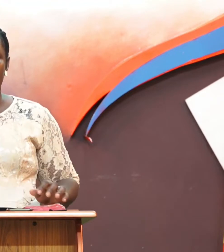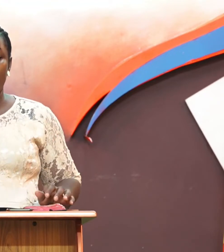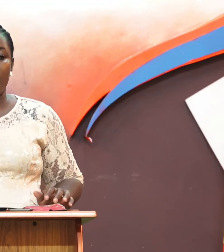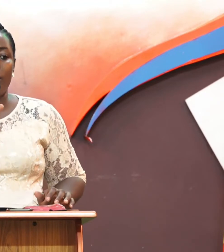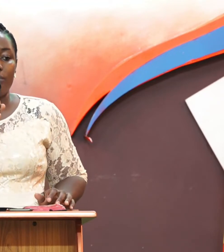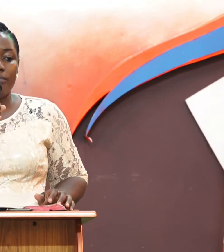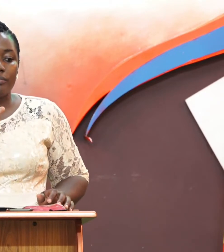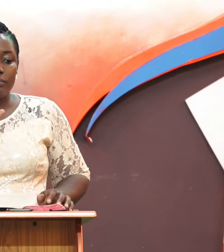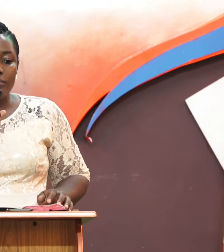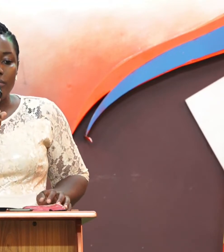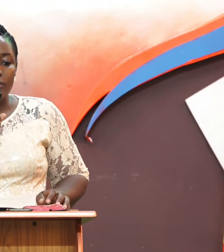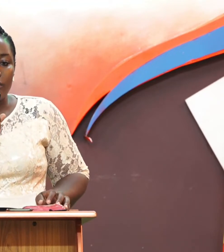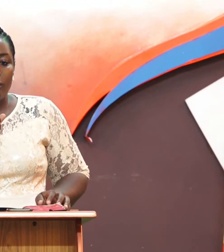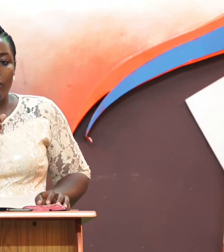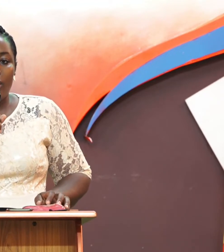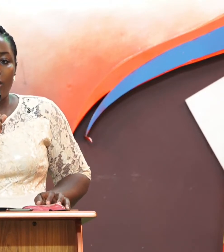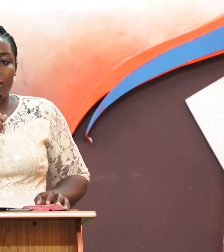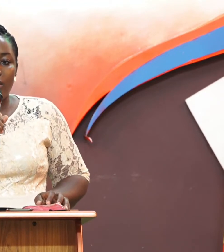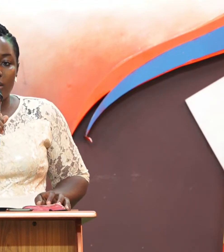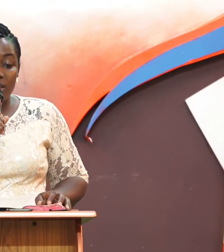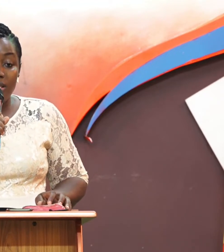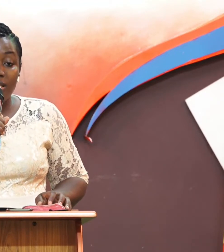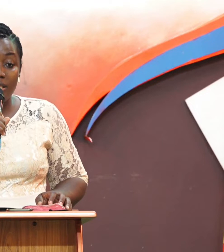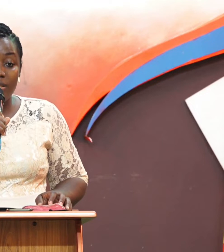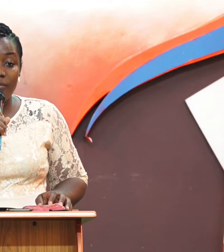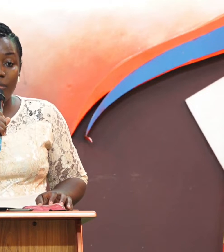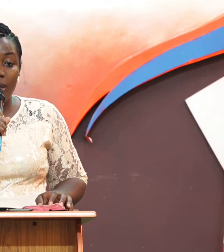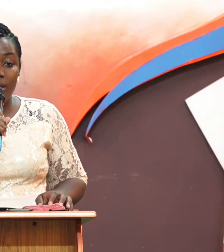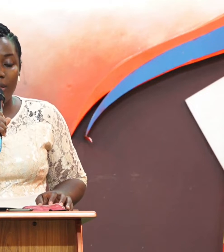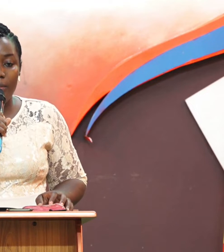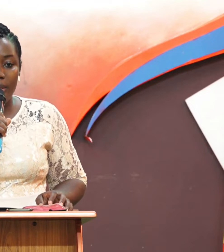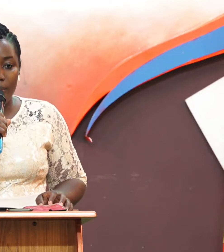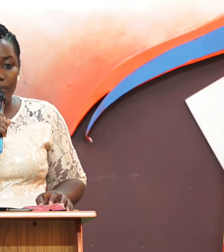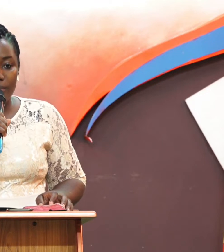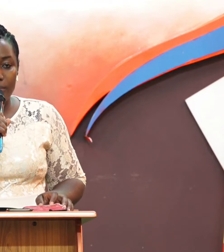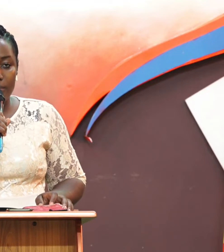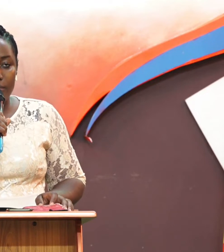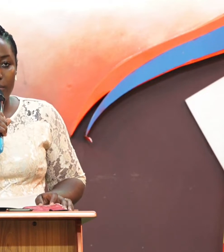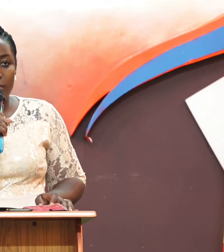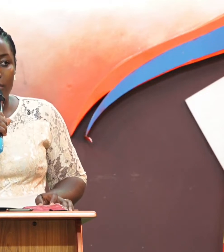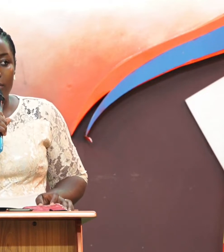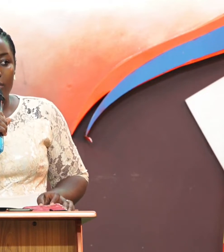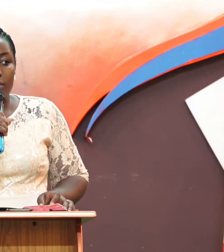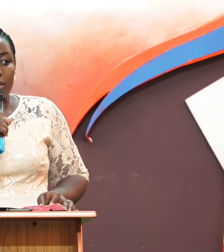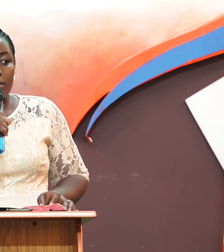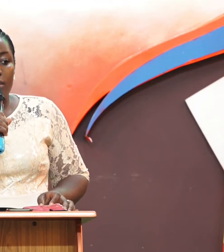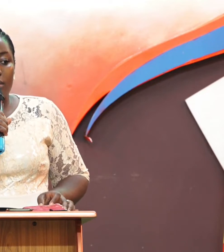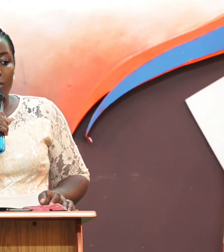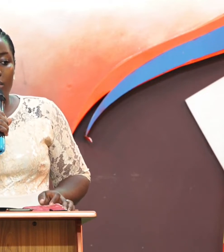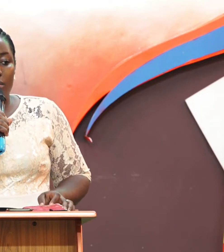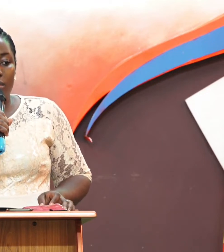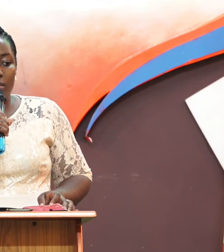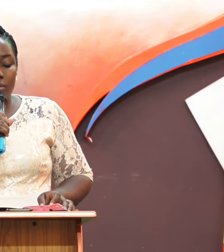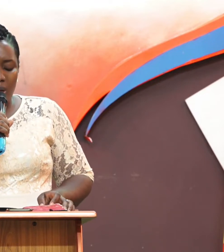And what the Bible says, what fills up the heart is what comes out on the outside.